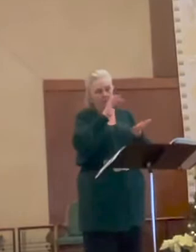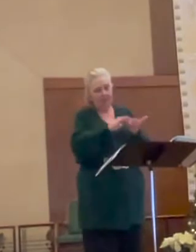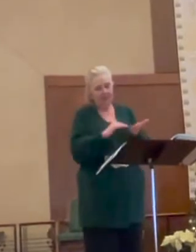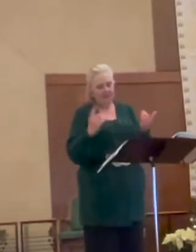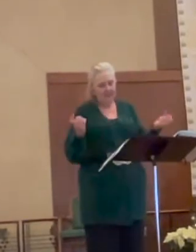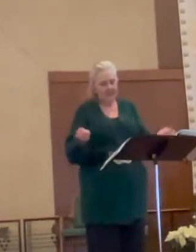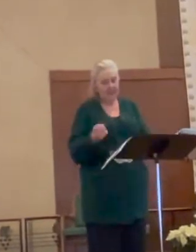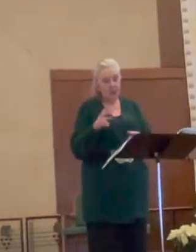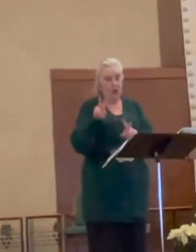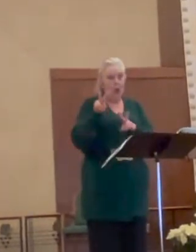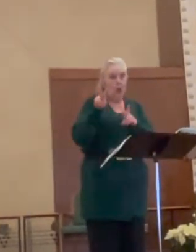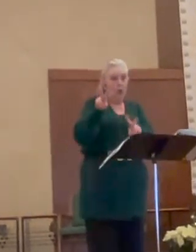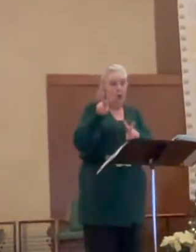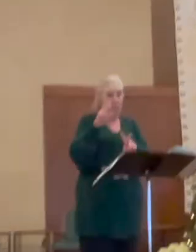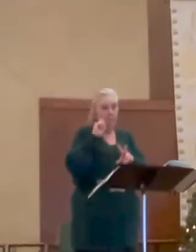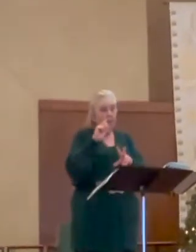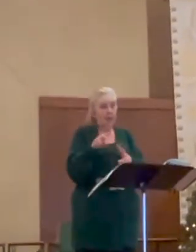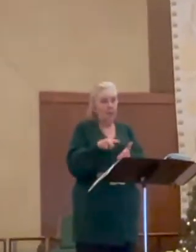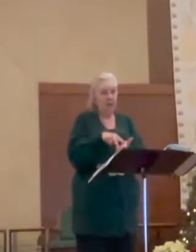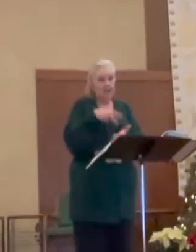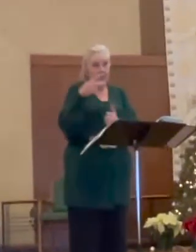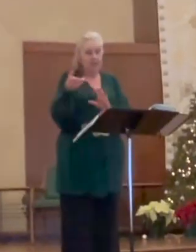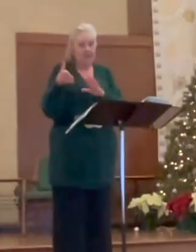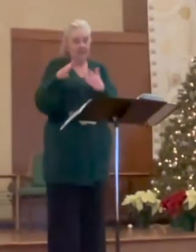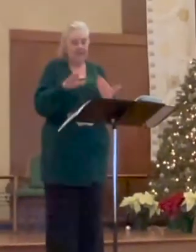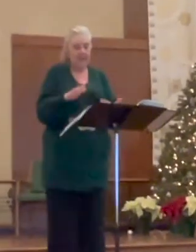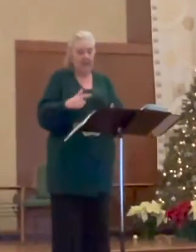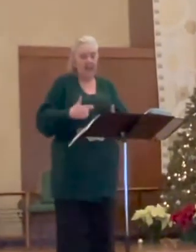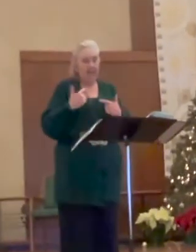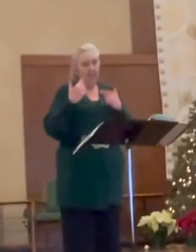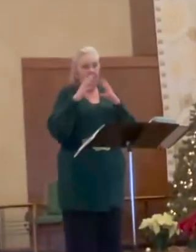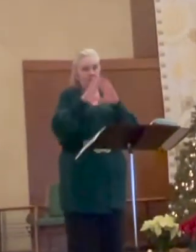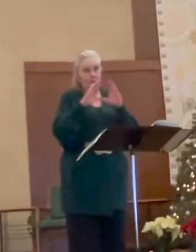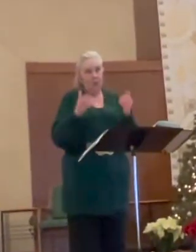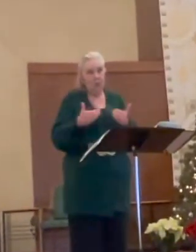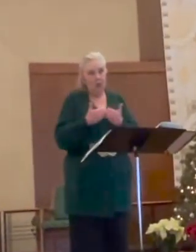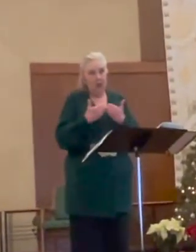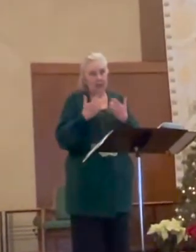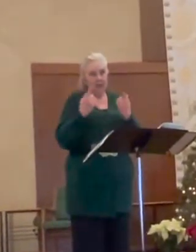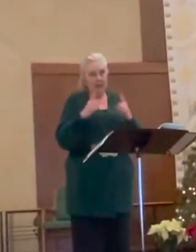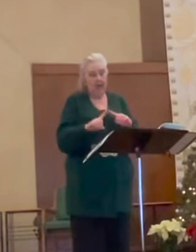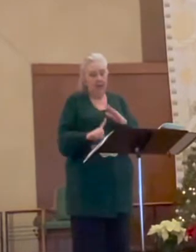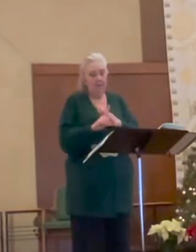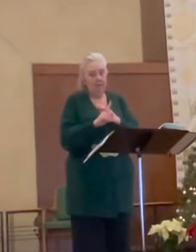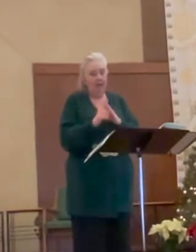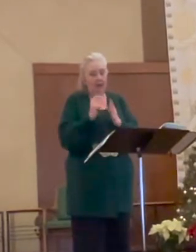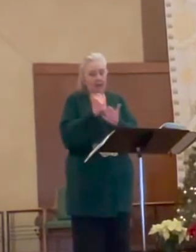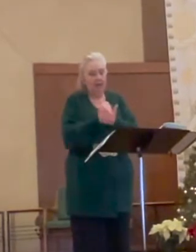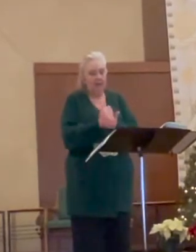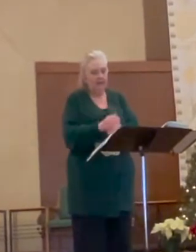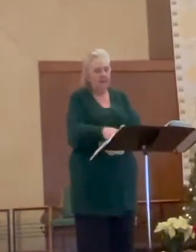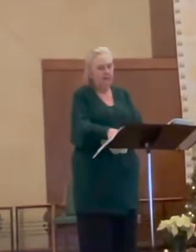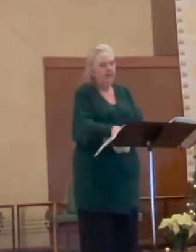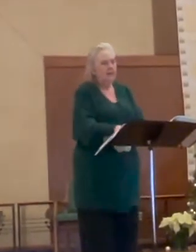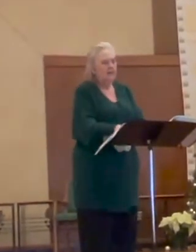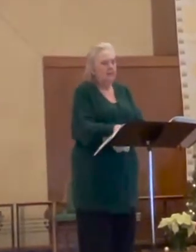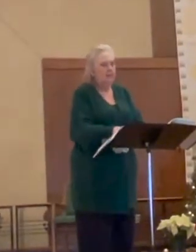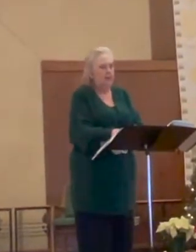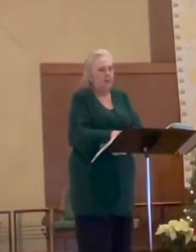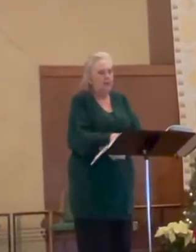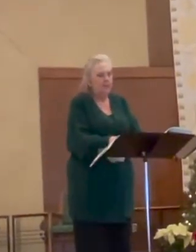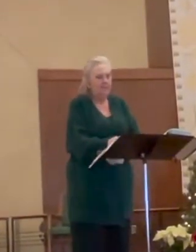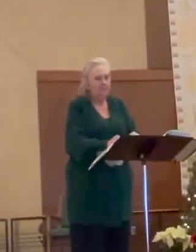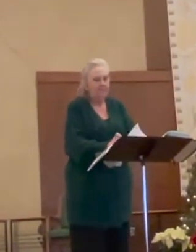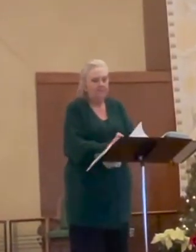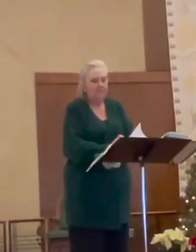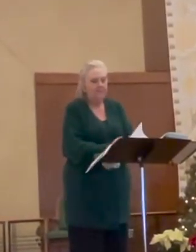We look for the resurrection of the dead and the life of the world to come. Amen. We